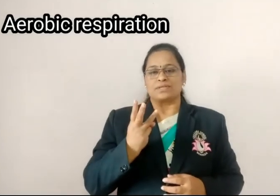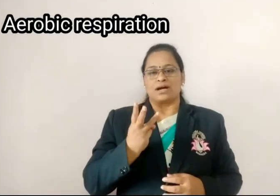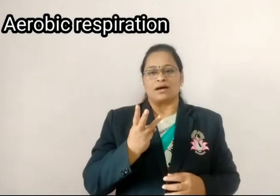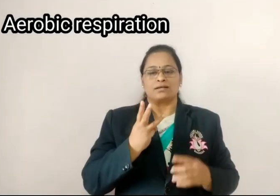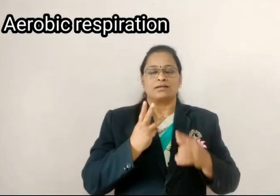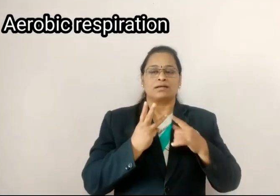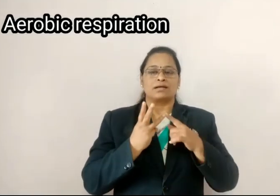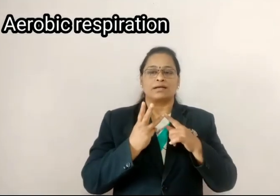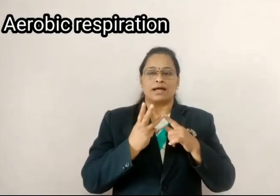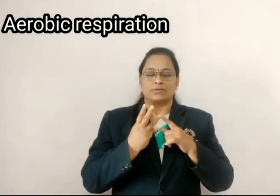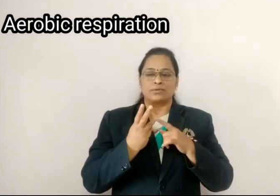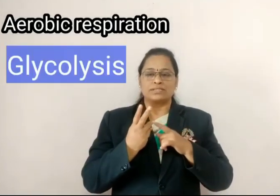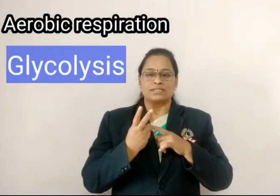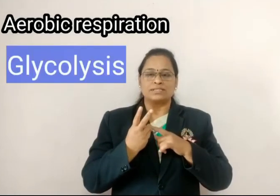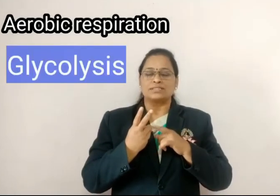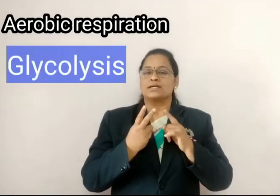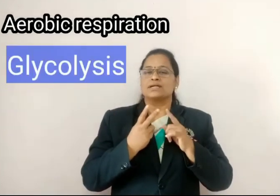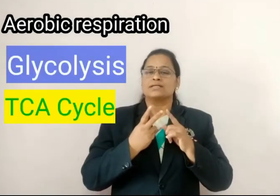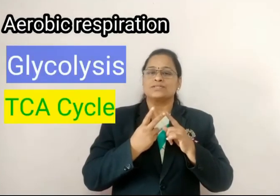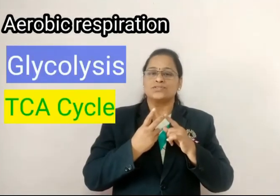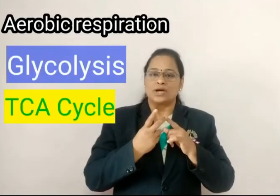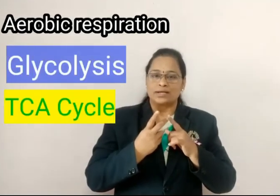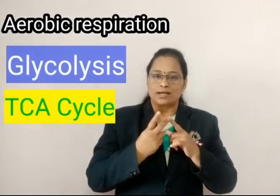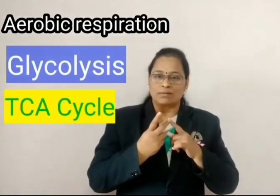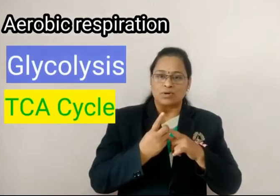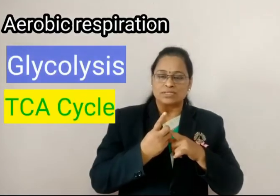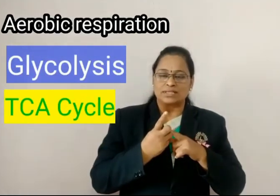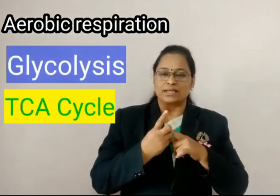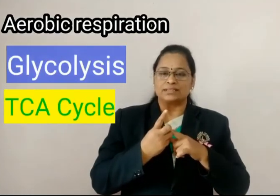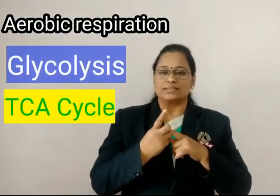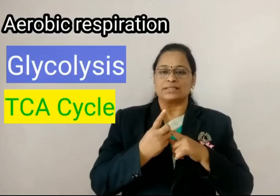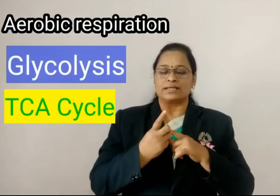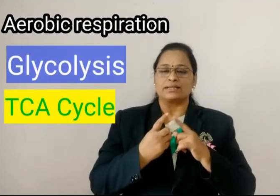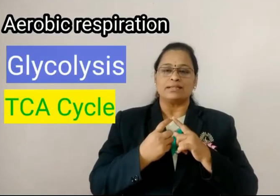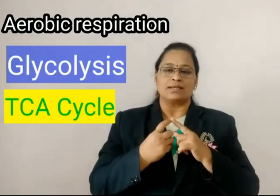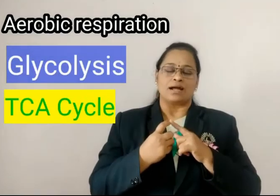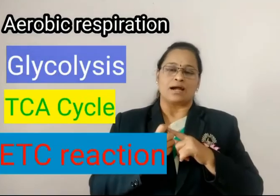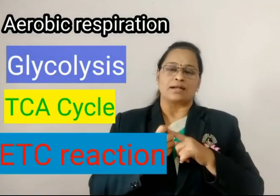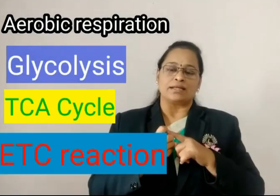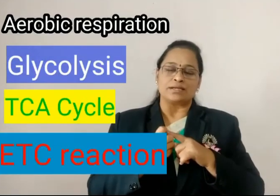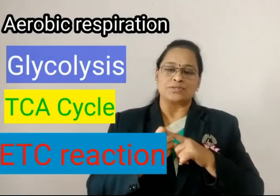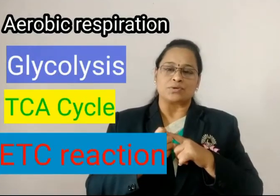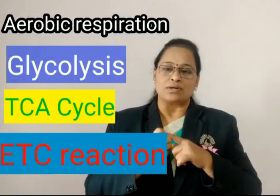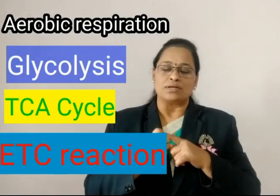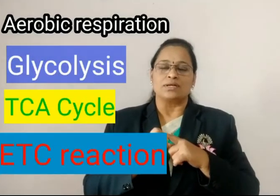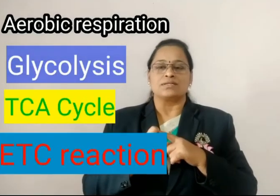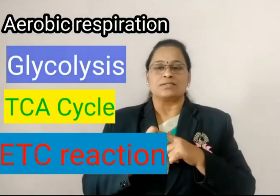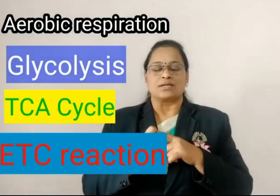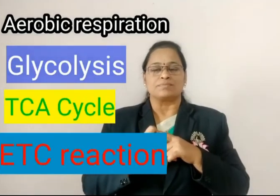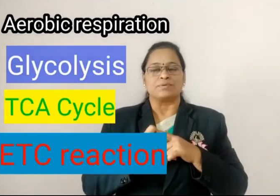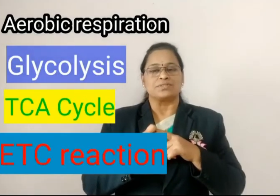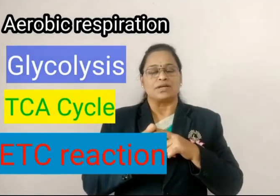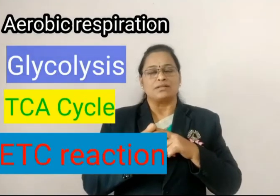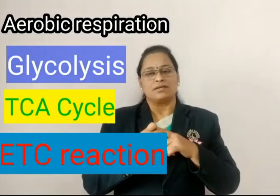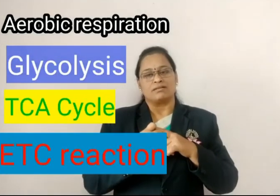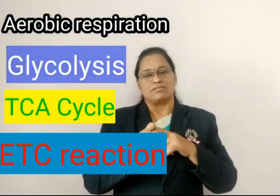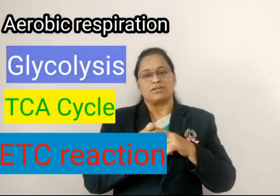are glycolysis, tricarboxylic acid cycle, and electron transport chain